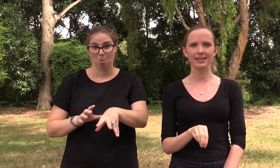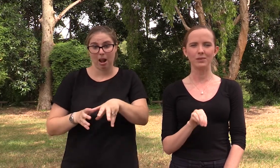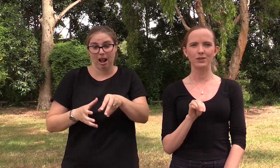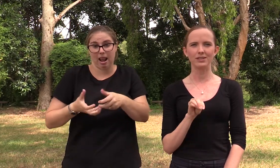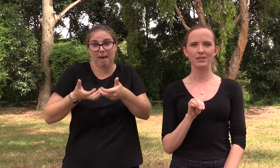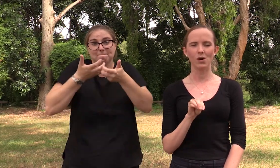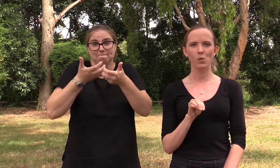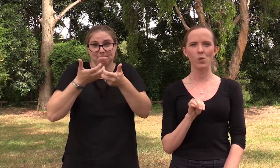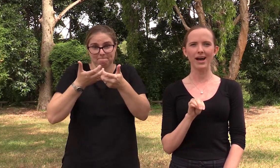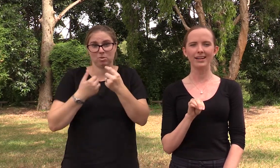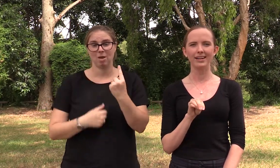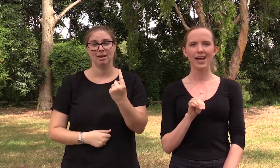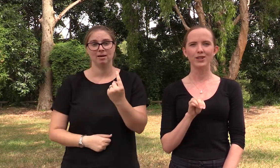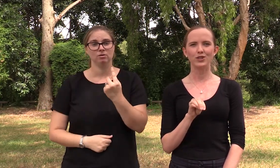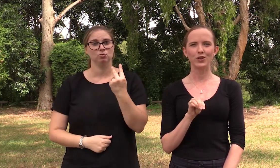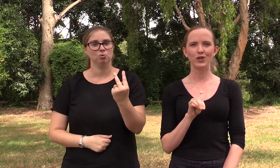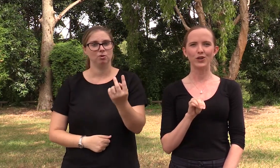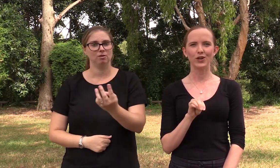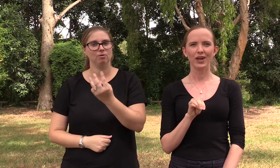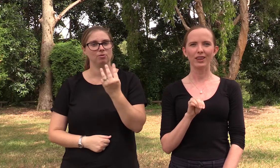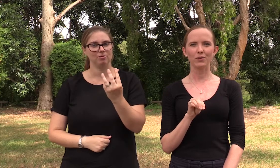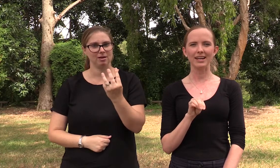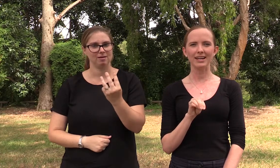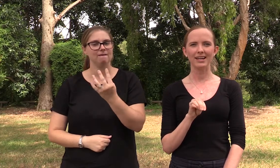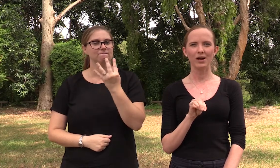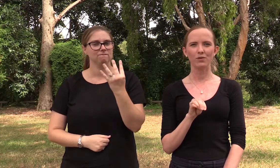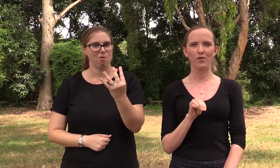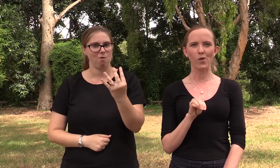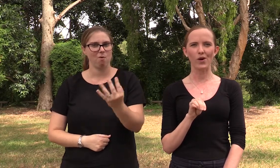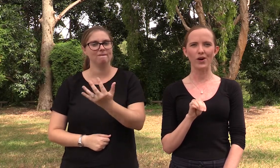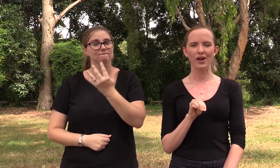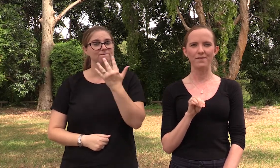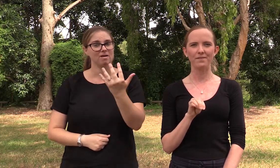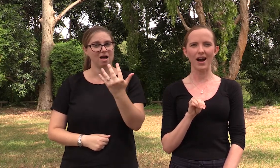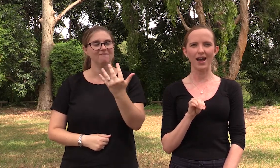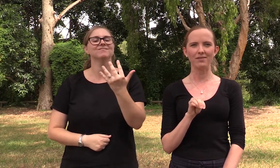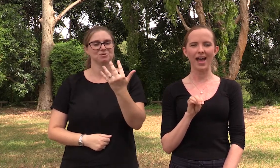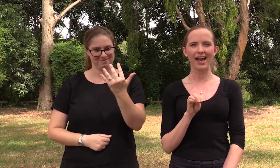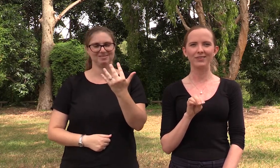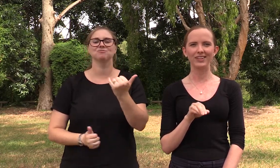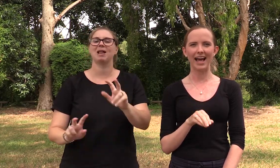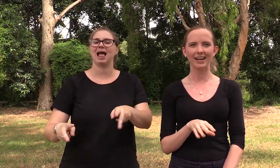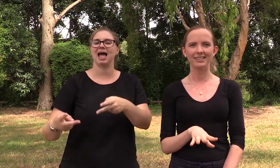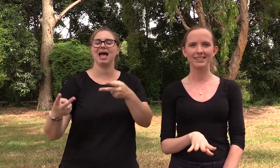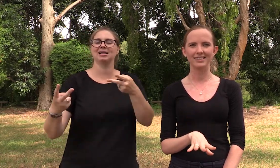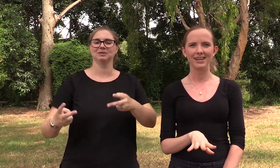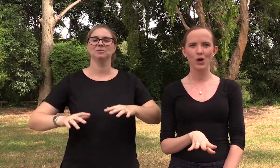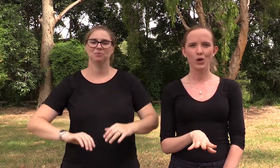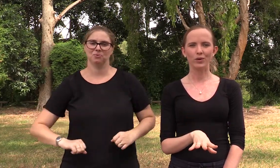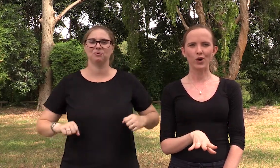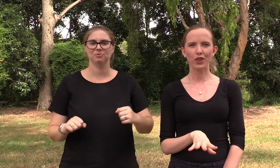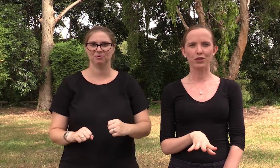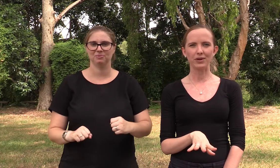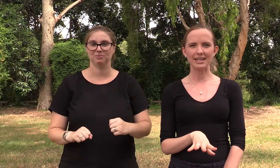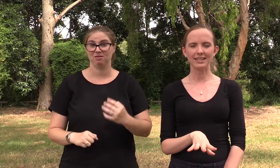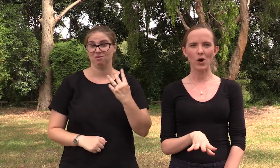upwards and inwards. 1, 2, 3, 4, 5, and relax.